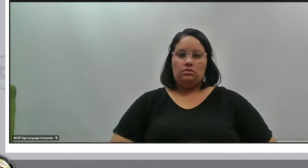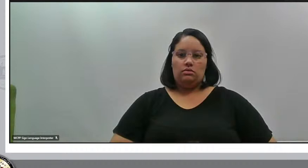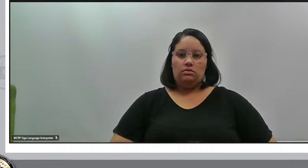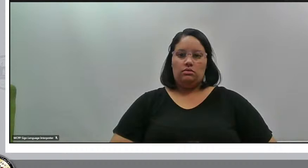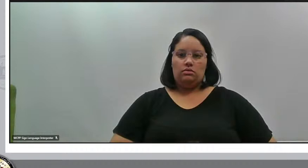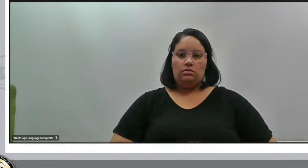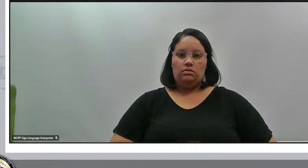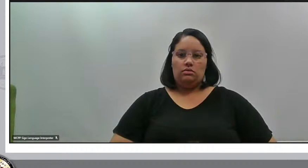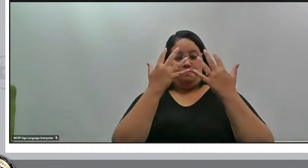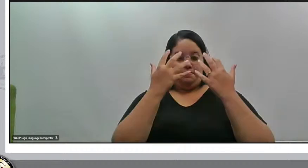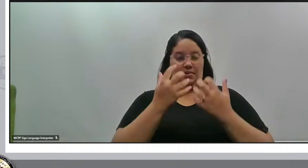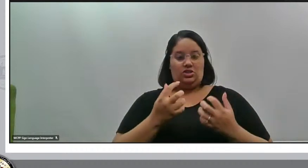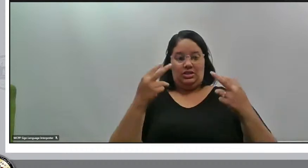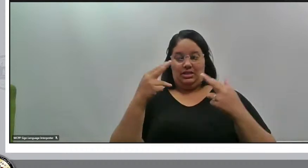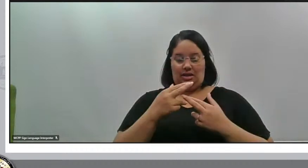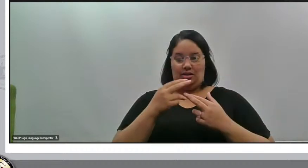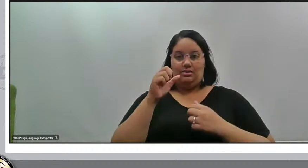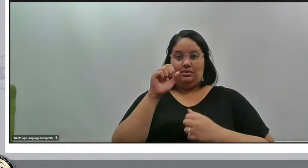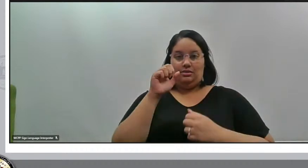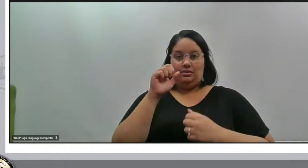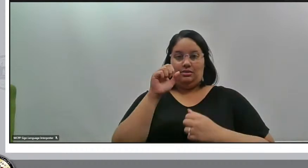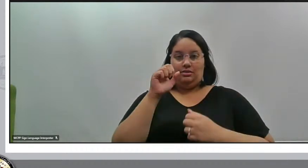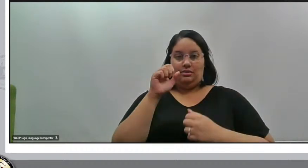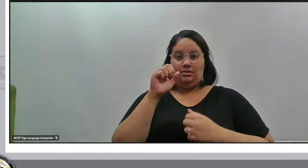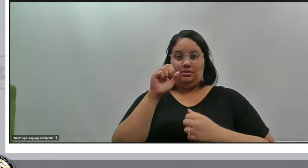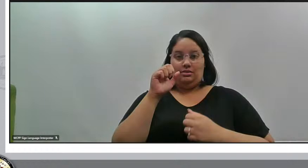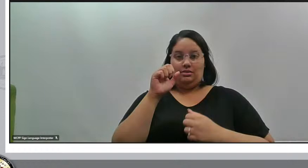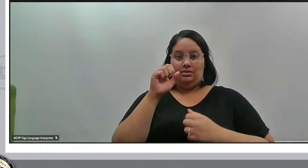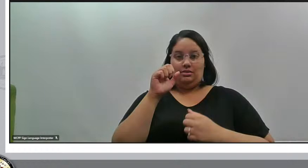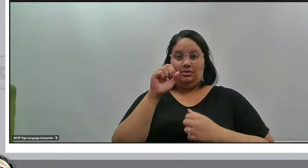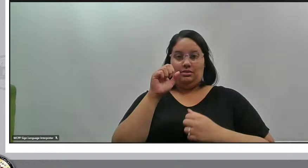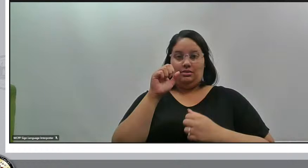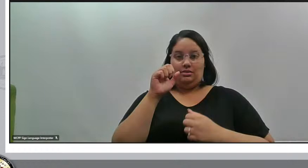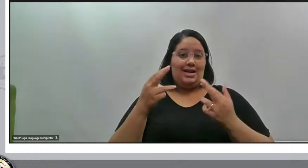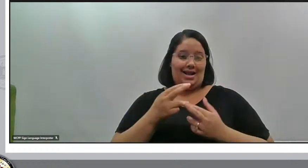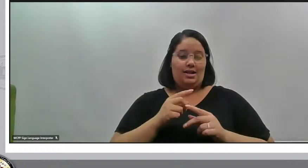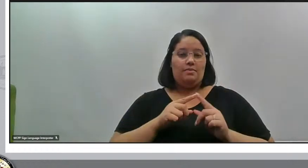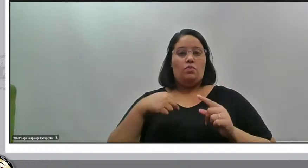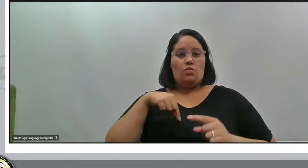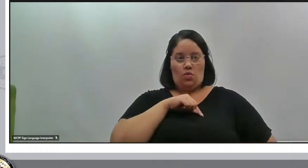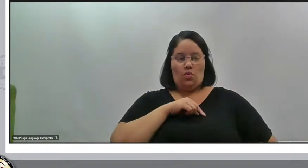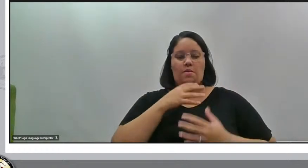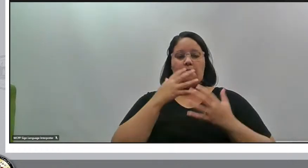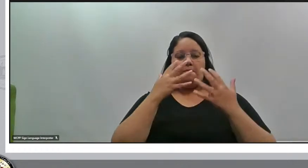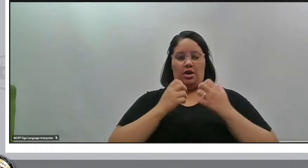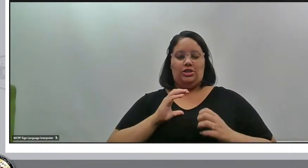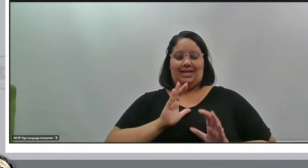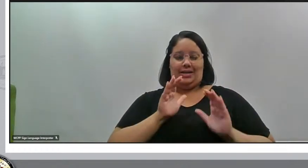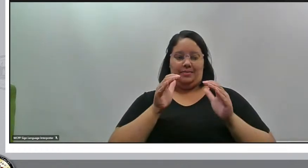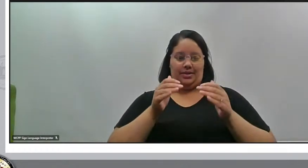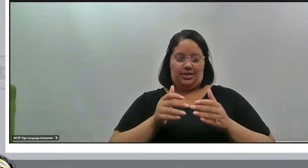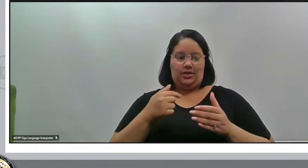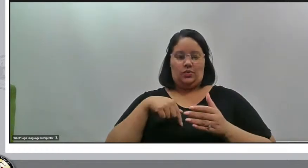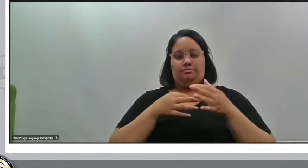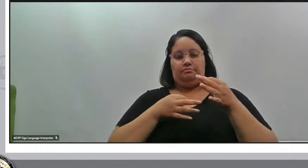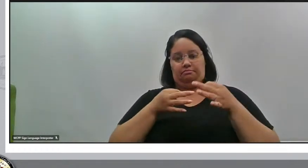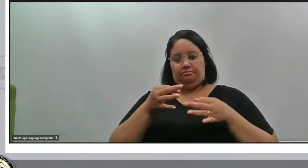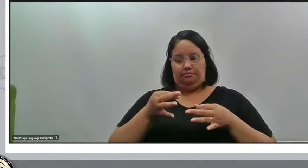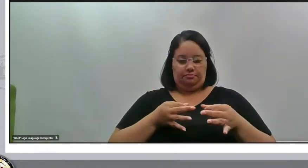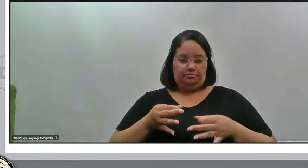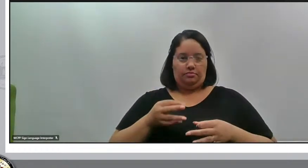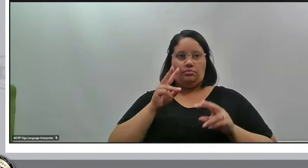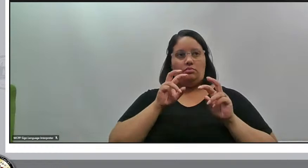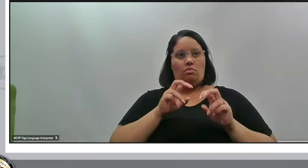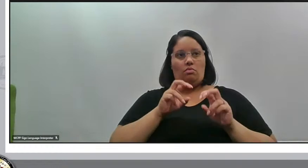Yes, I understand budget cuts. I understand it completely. I think we all also sit on the budget committee and we go through the whole budget of the whole province. So